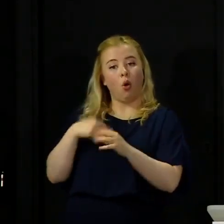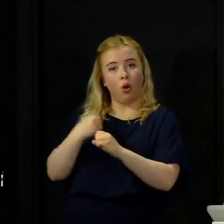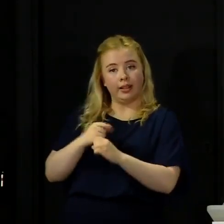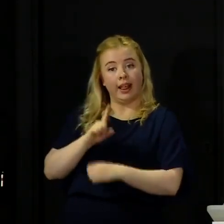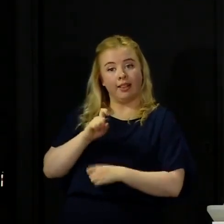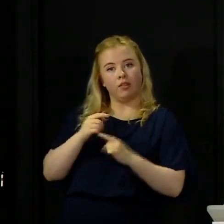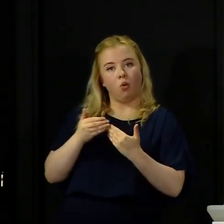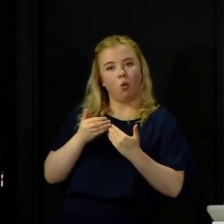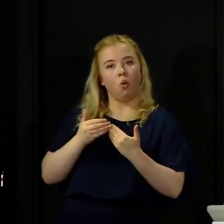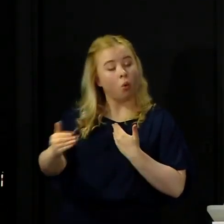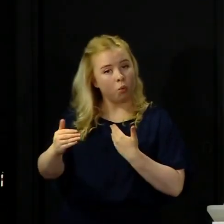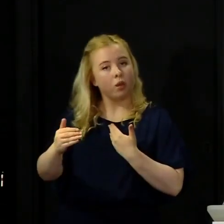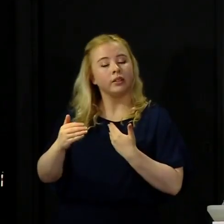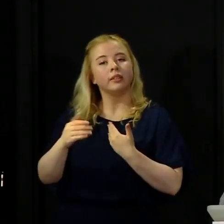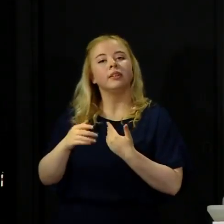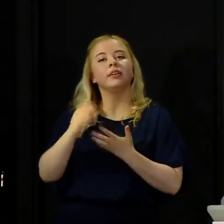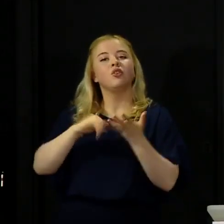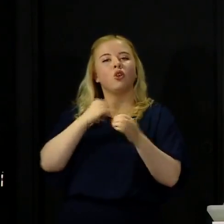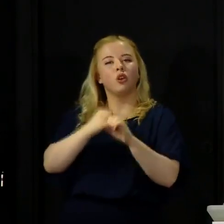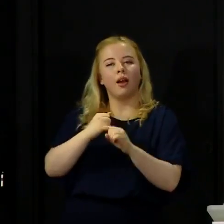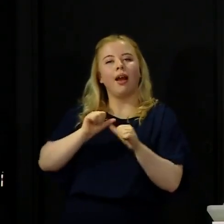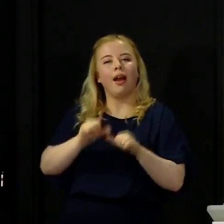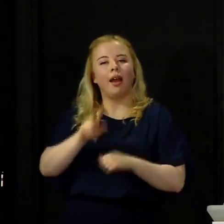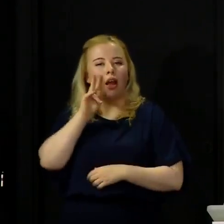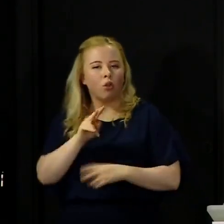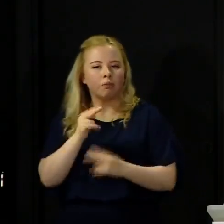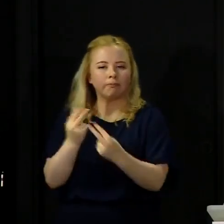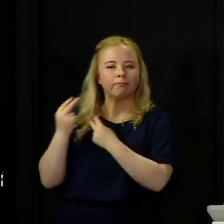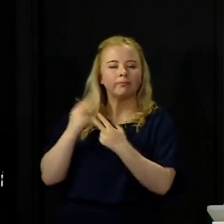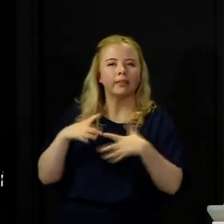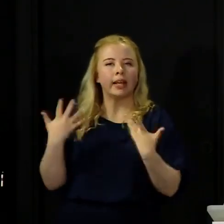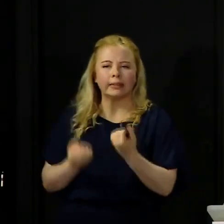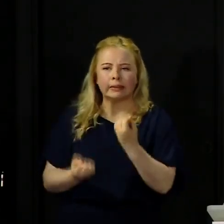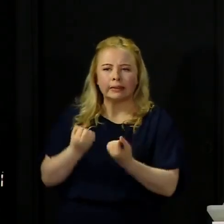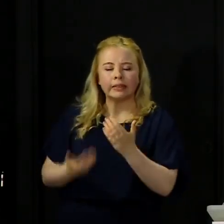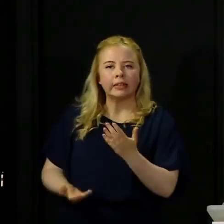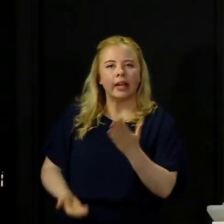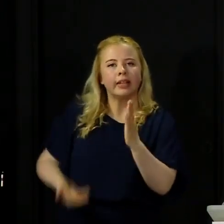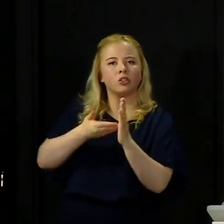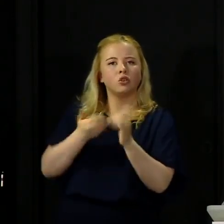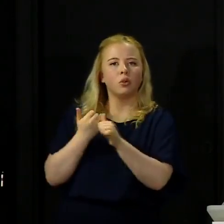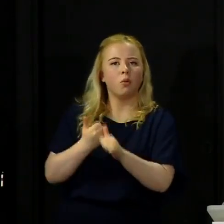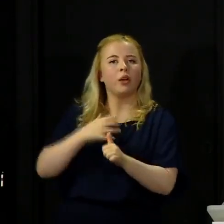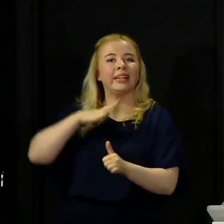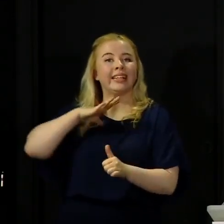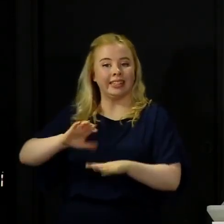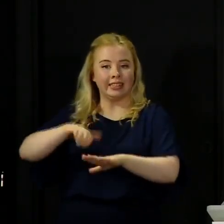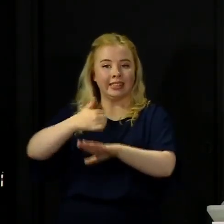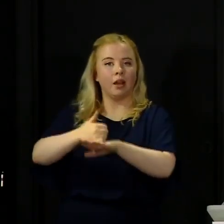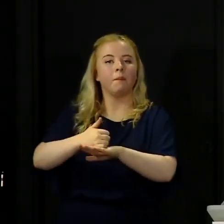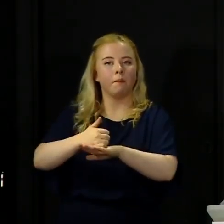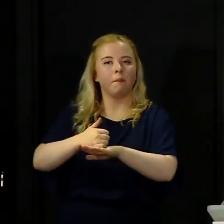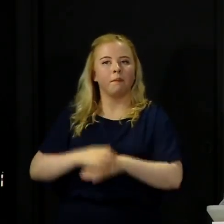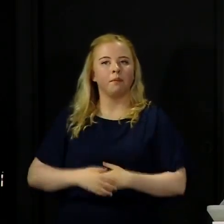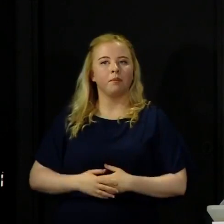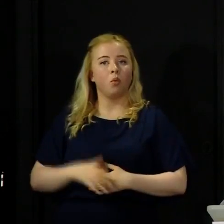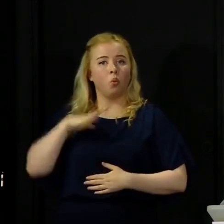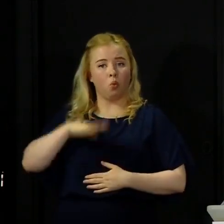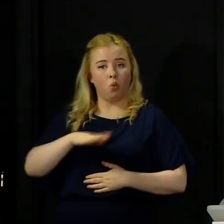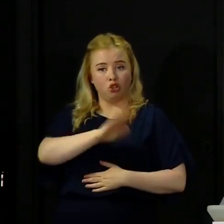Scottish Government will then look at that, and we will make judgments about what additional support is going to be necessary. necessary. We